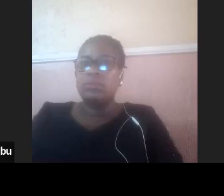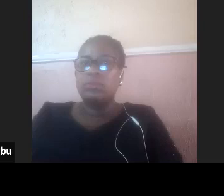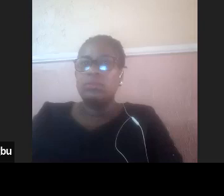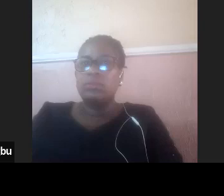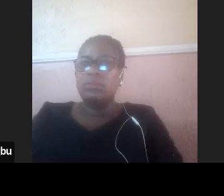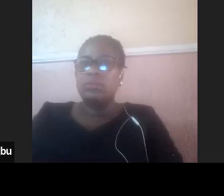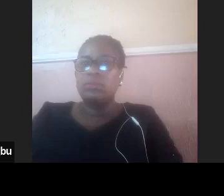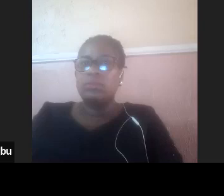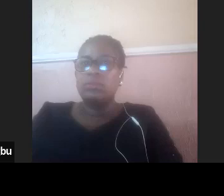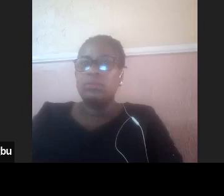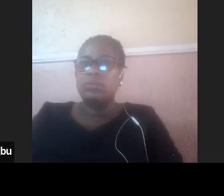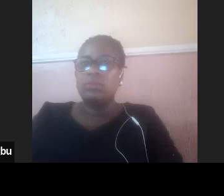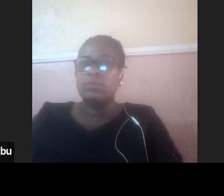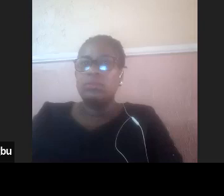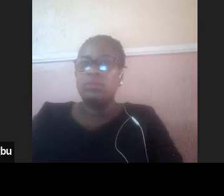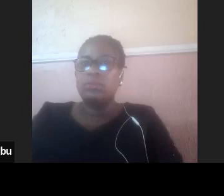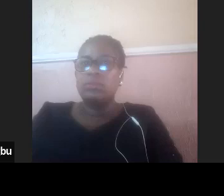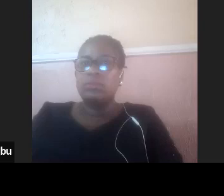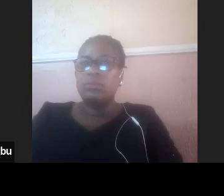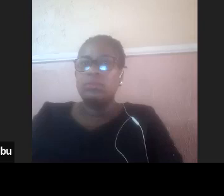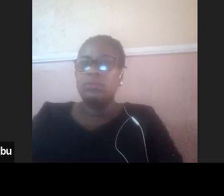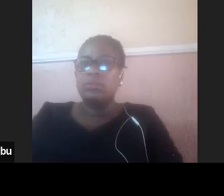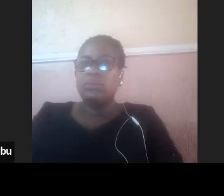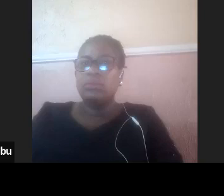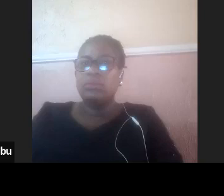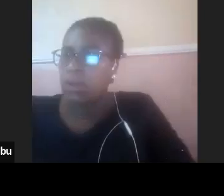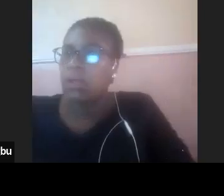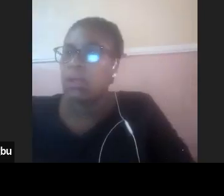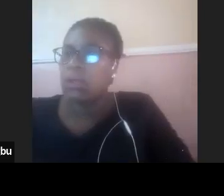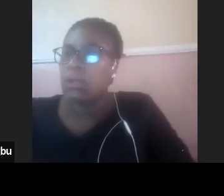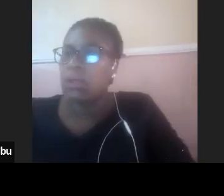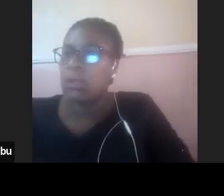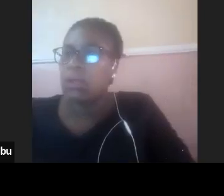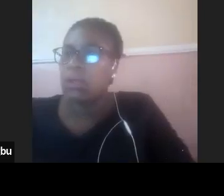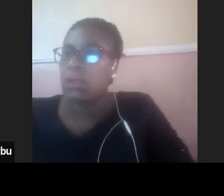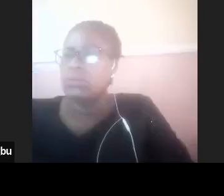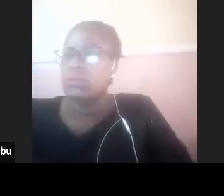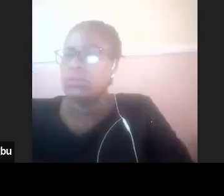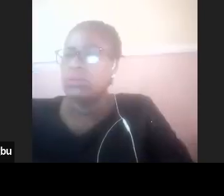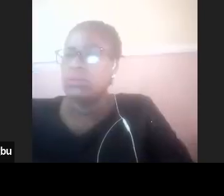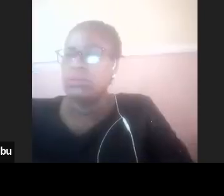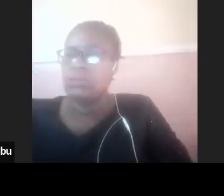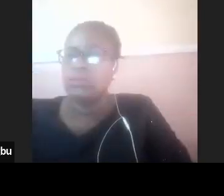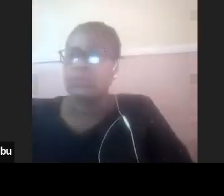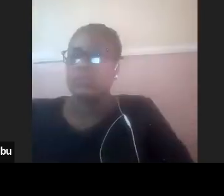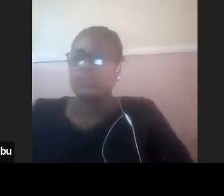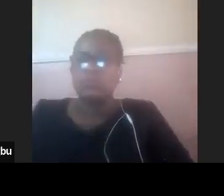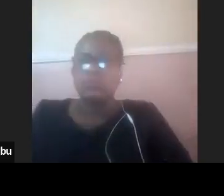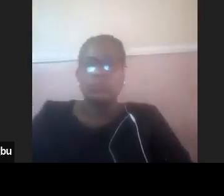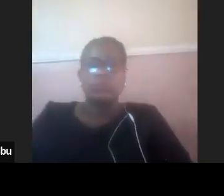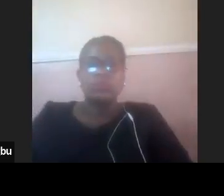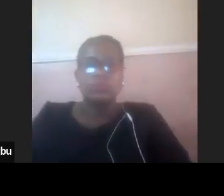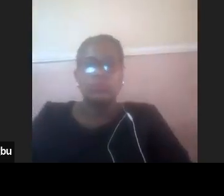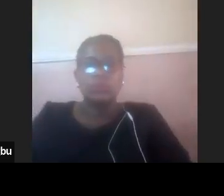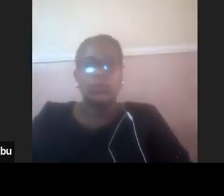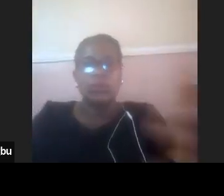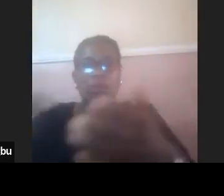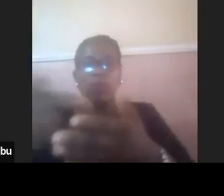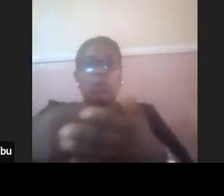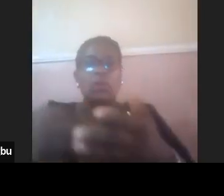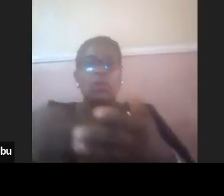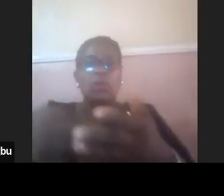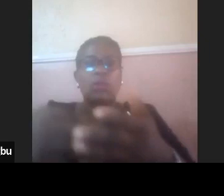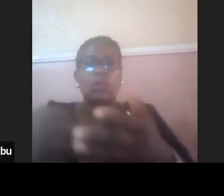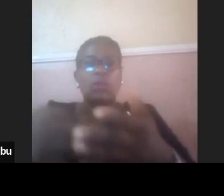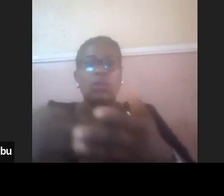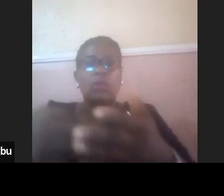opening. It's like an elevator pitch. It's the part of your essay that gives the person who